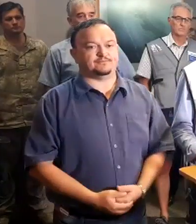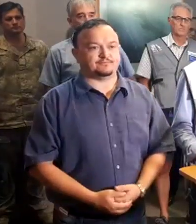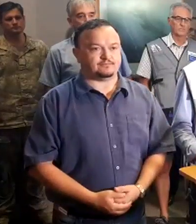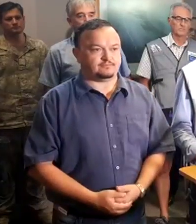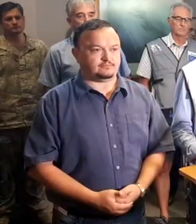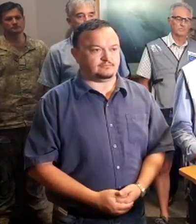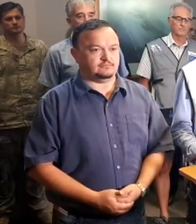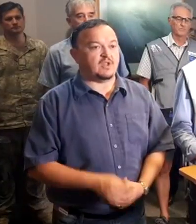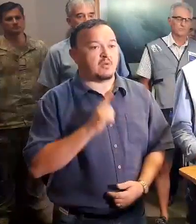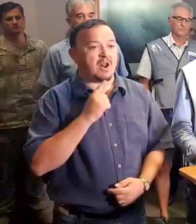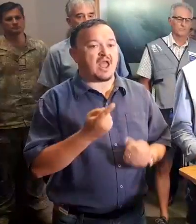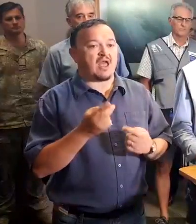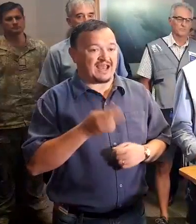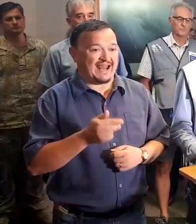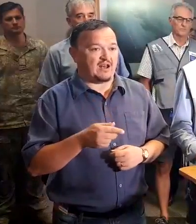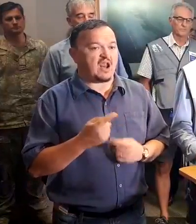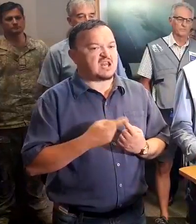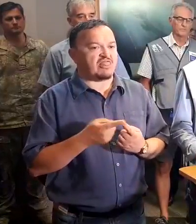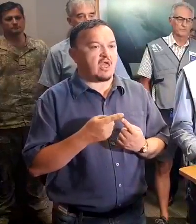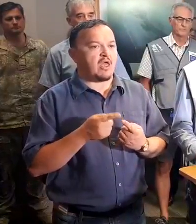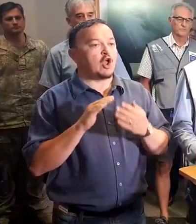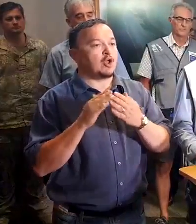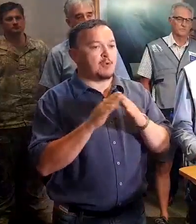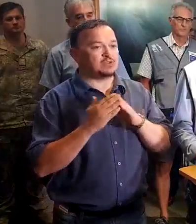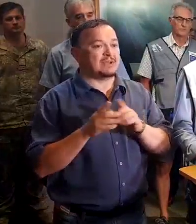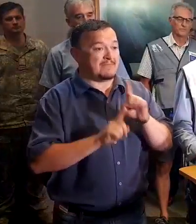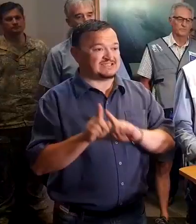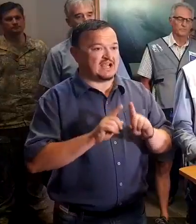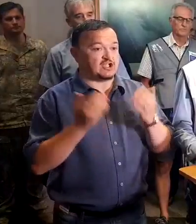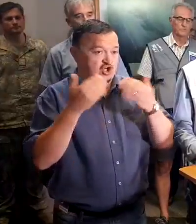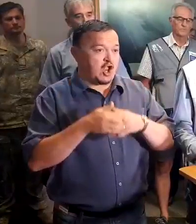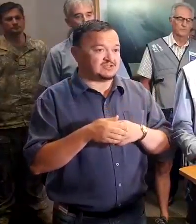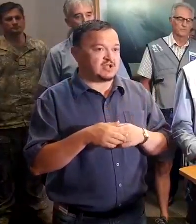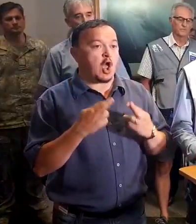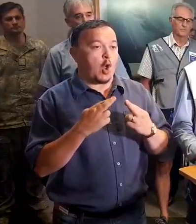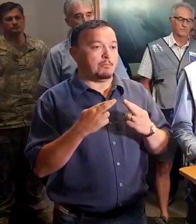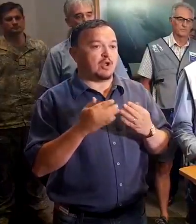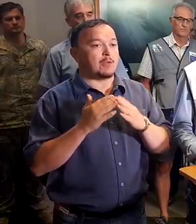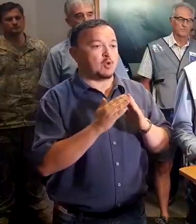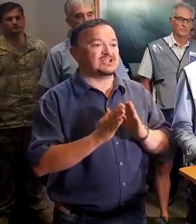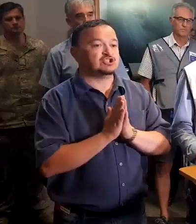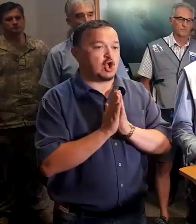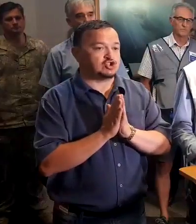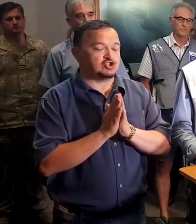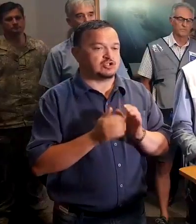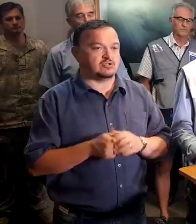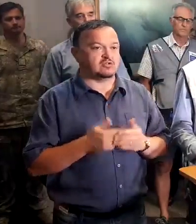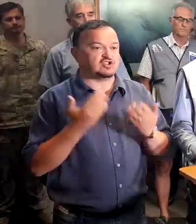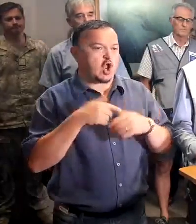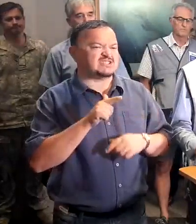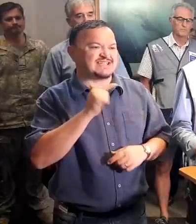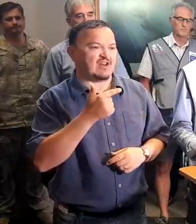There will be another community meeting tonight at the Hope Community Church on Ranzau Road, starting at 7